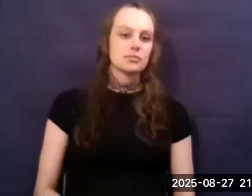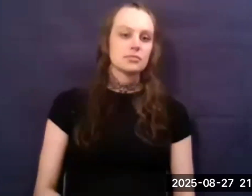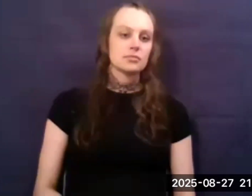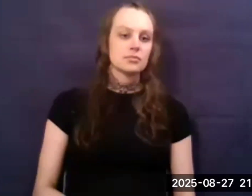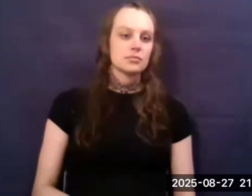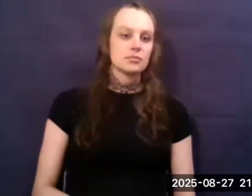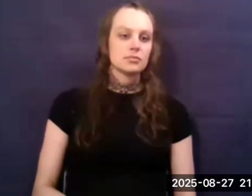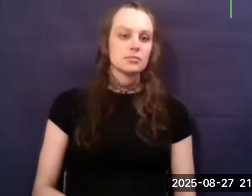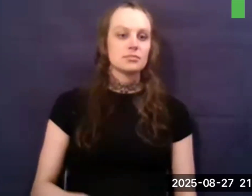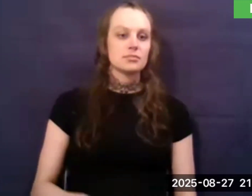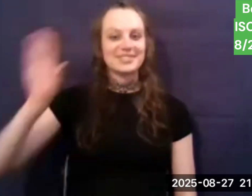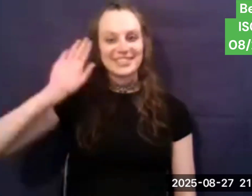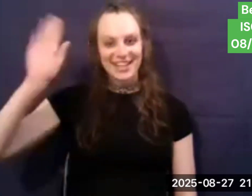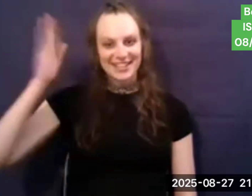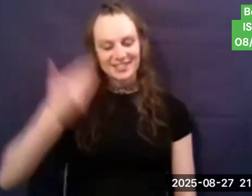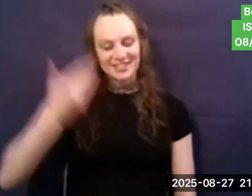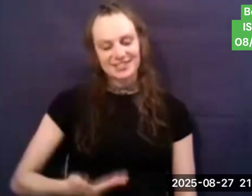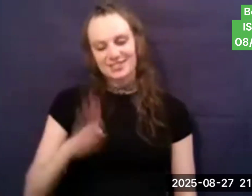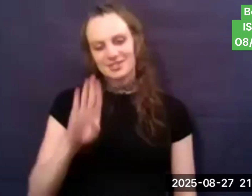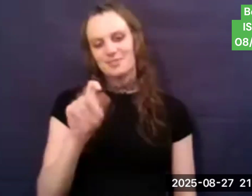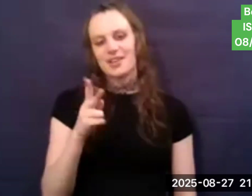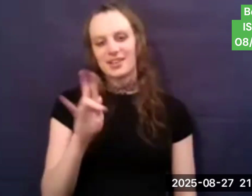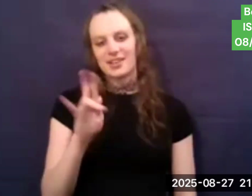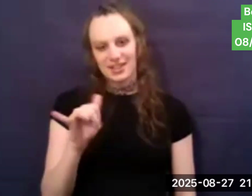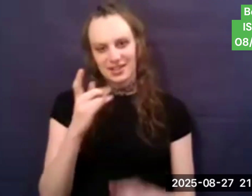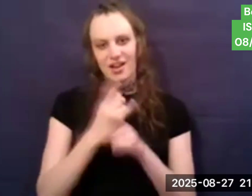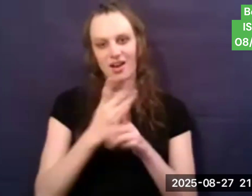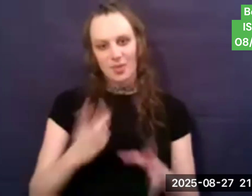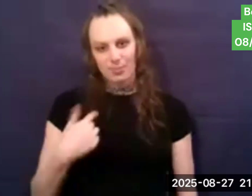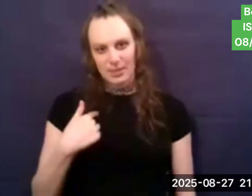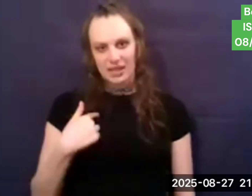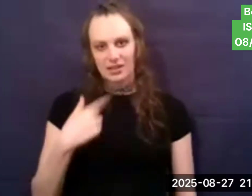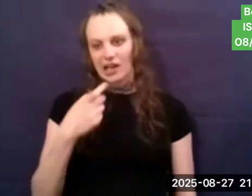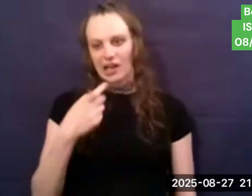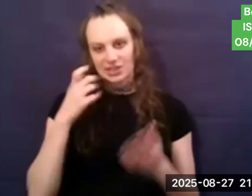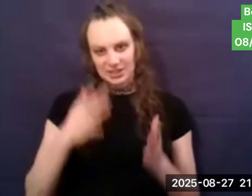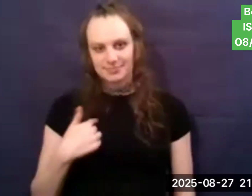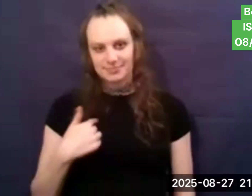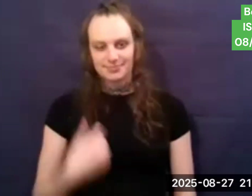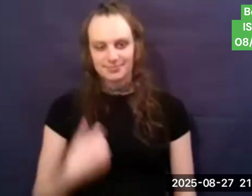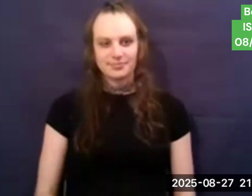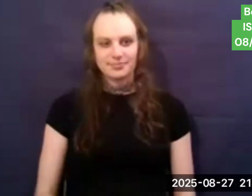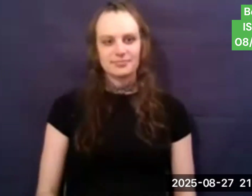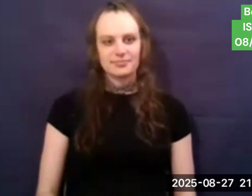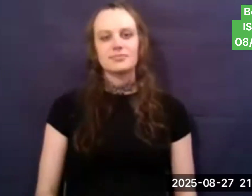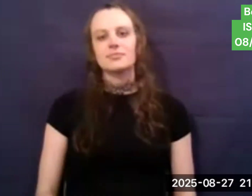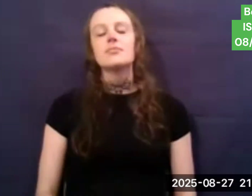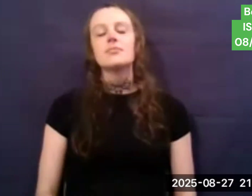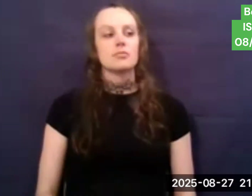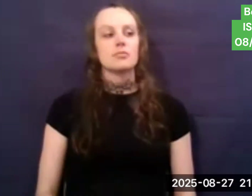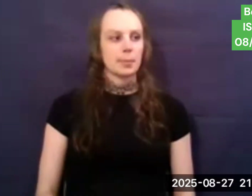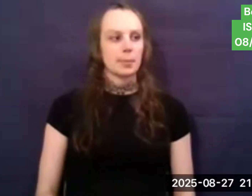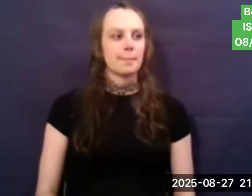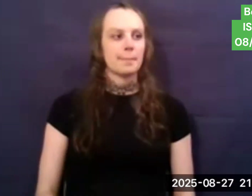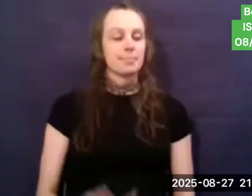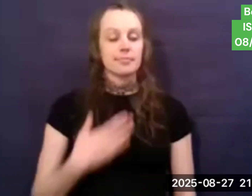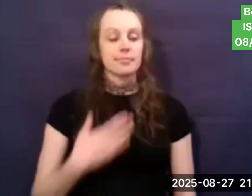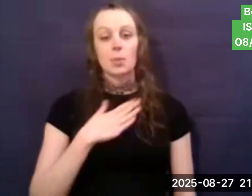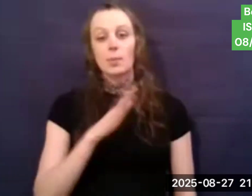Hi, my name is Bethany and I'm an alcoholic and an addict. Um, my sobriety date is